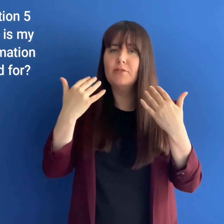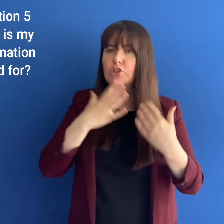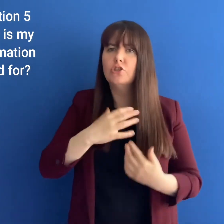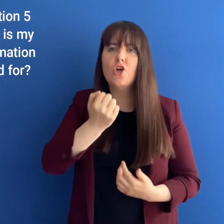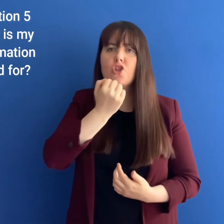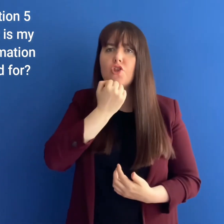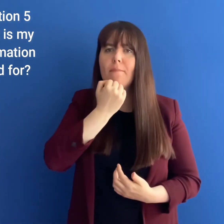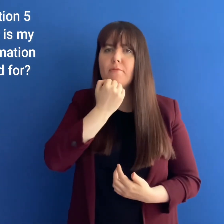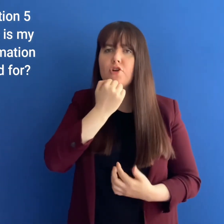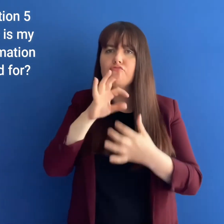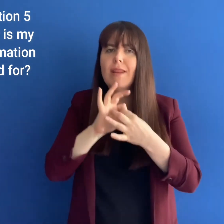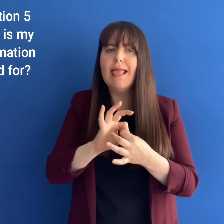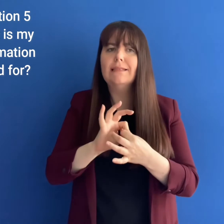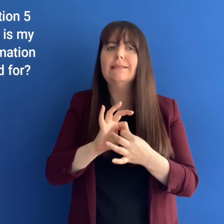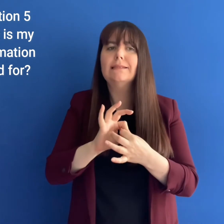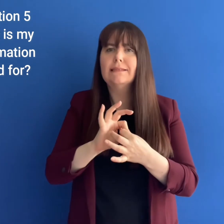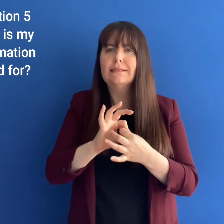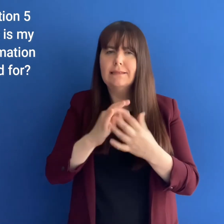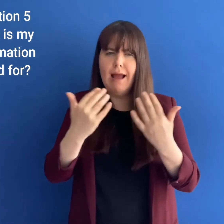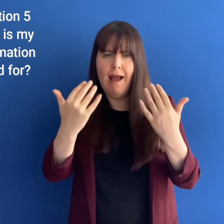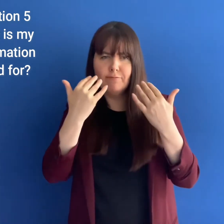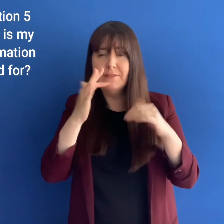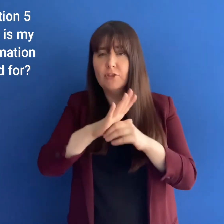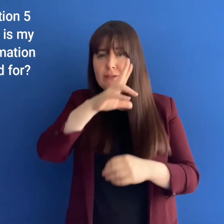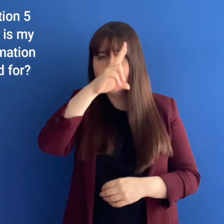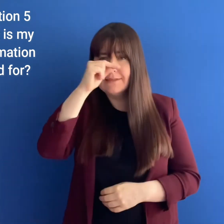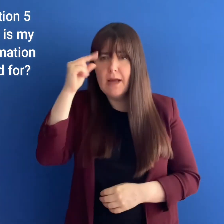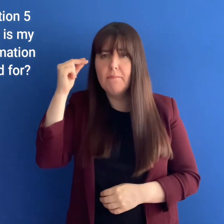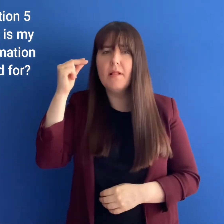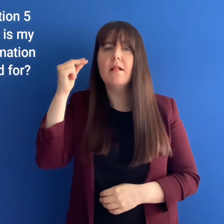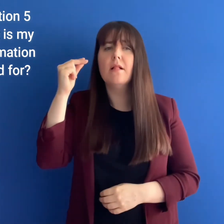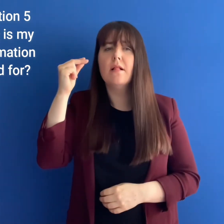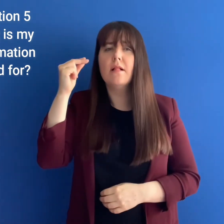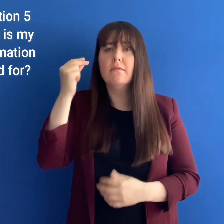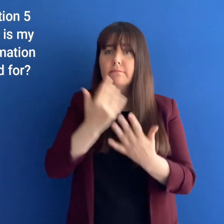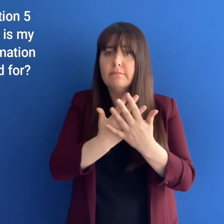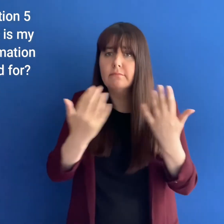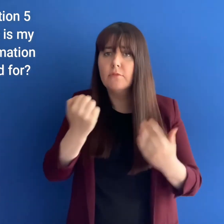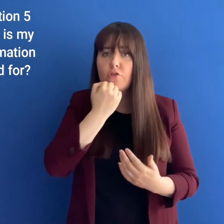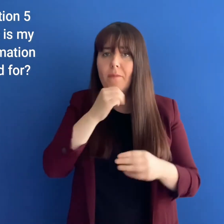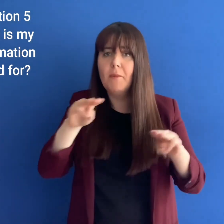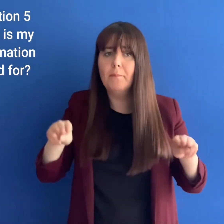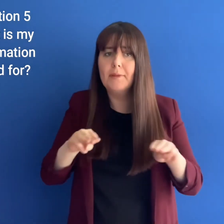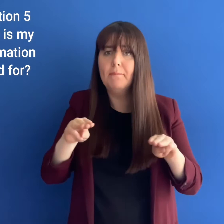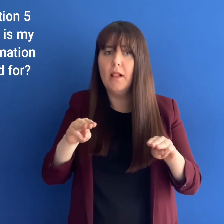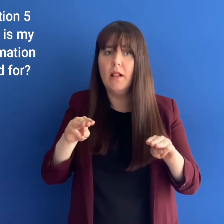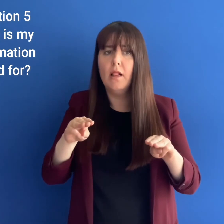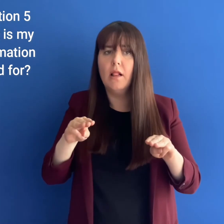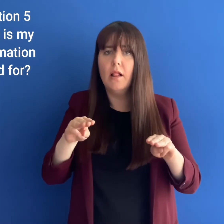Statistical information is number-related information. For example, the number of people who